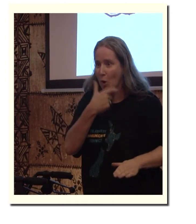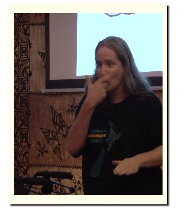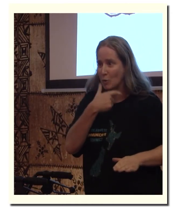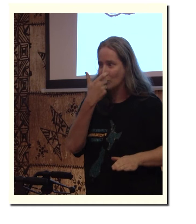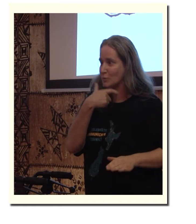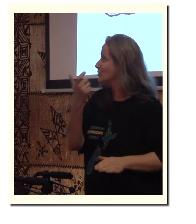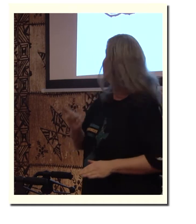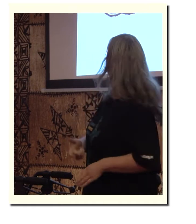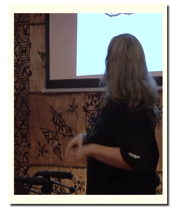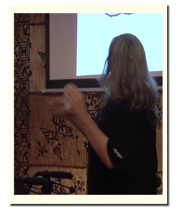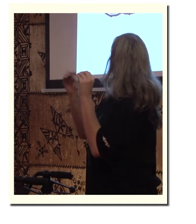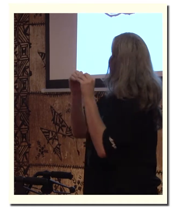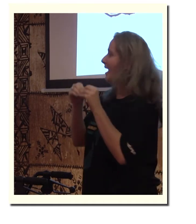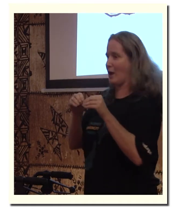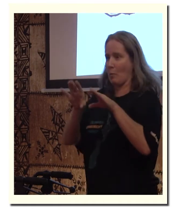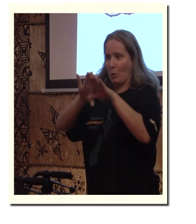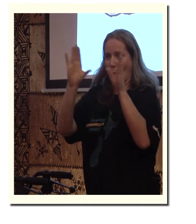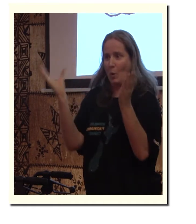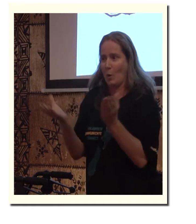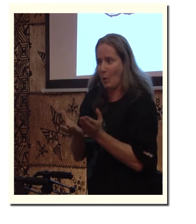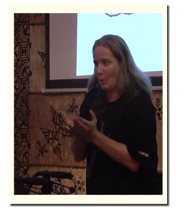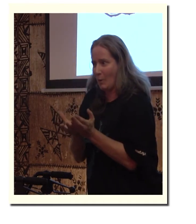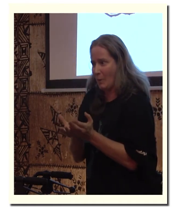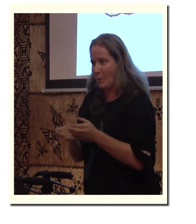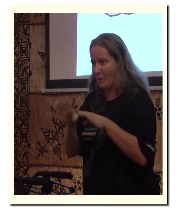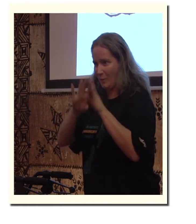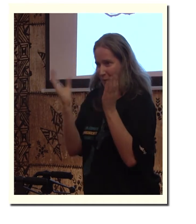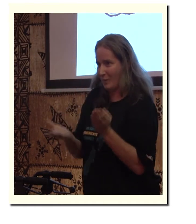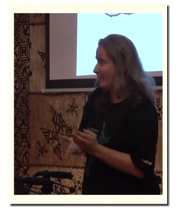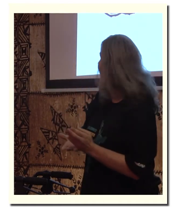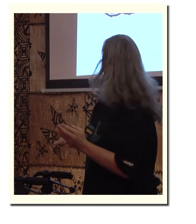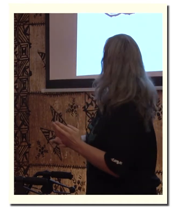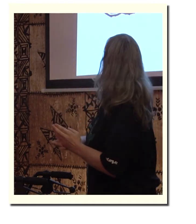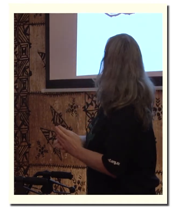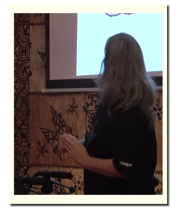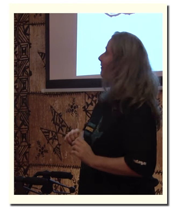So here's some signs. A is for apple, ball for B.